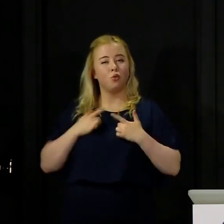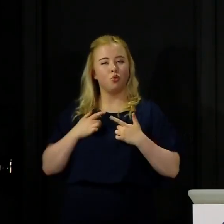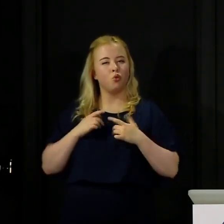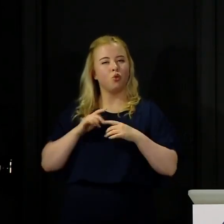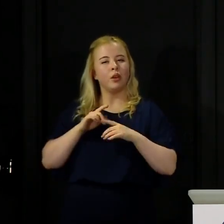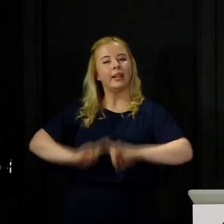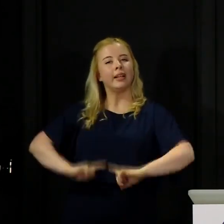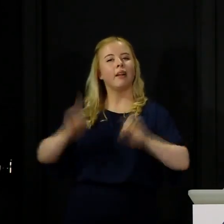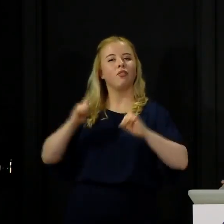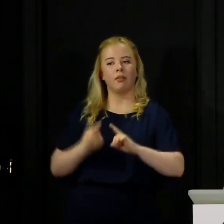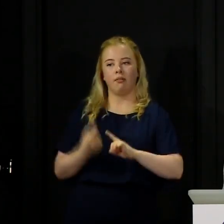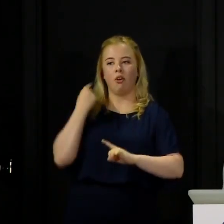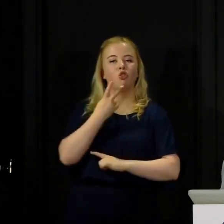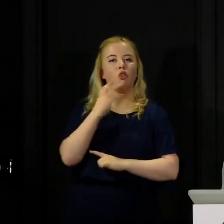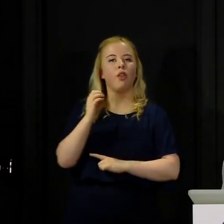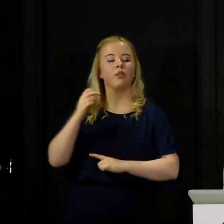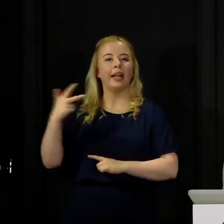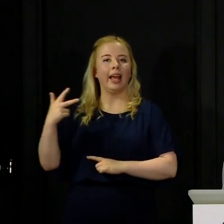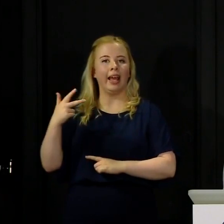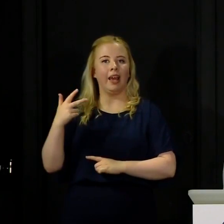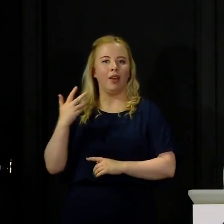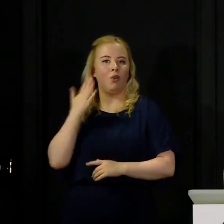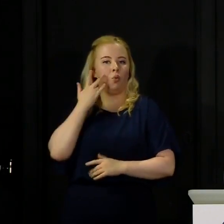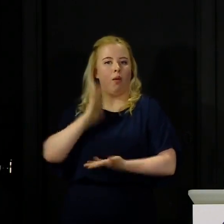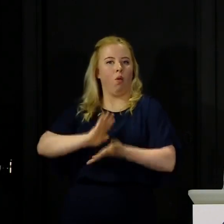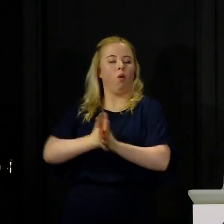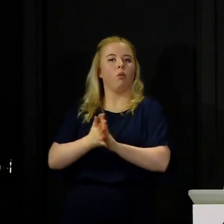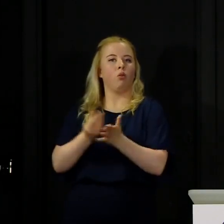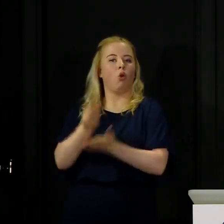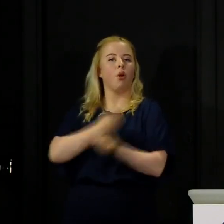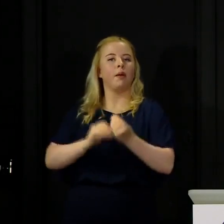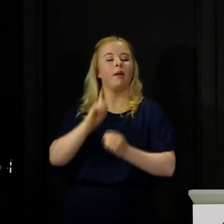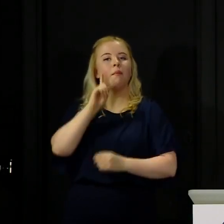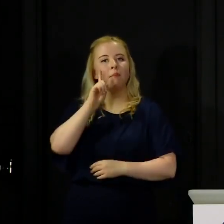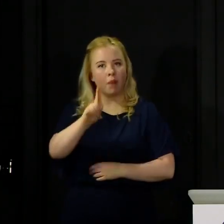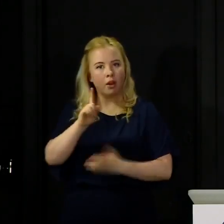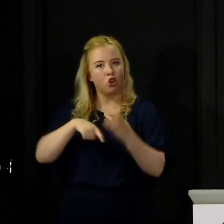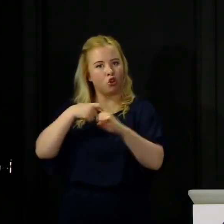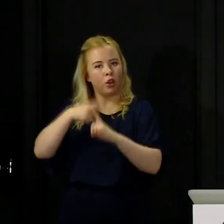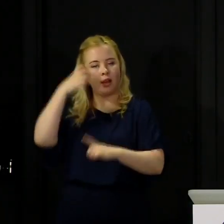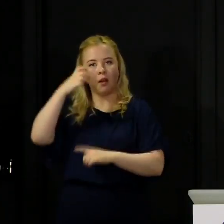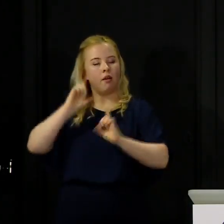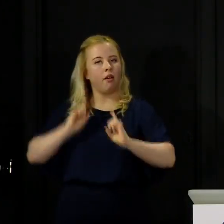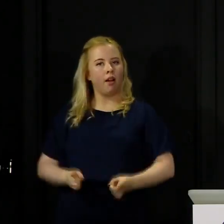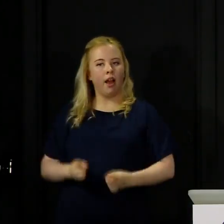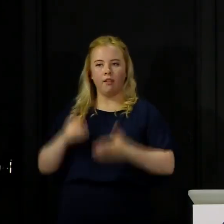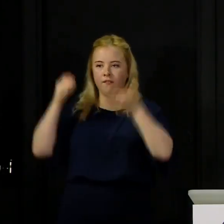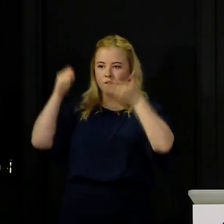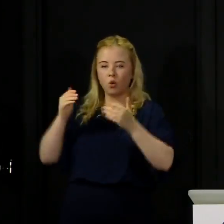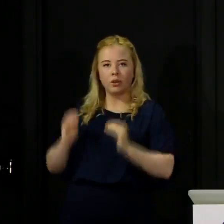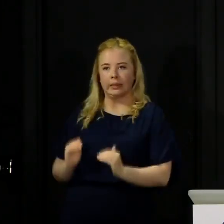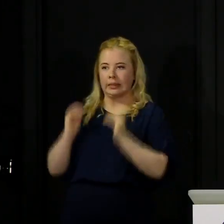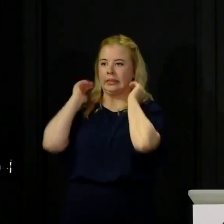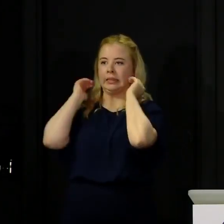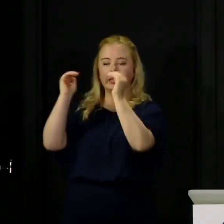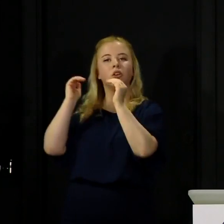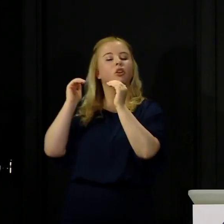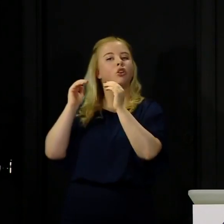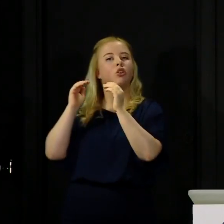in 2008, the UK government must not take an austerity approach to dealing with that. Instead, we should